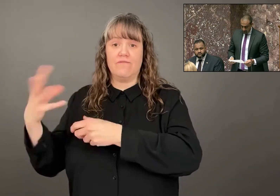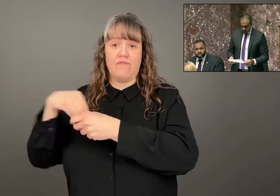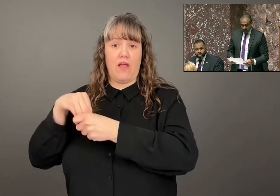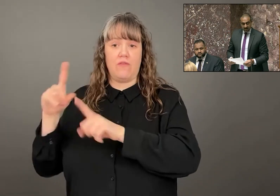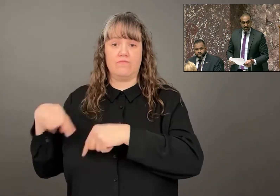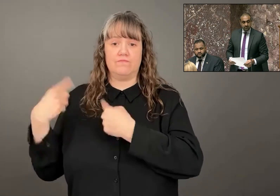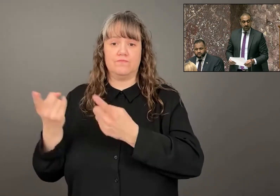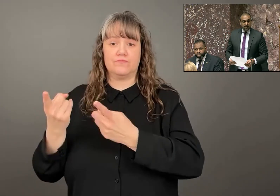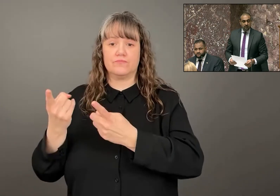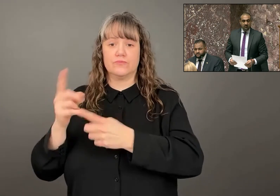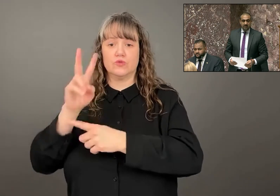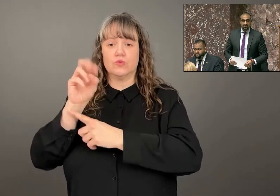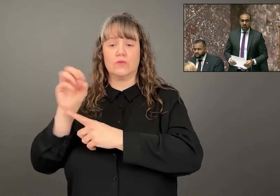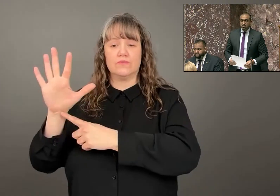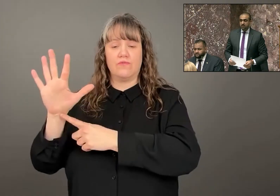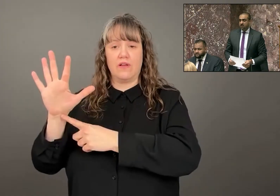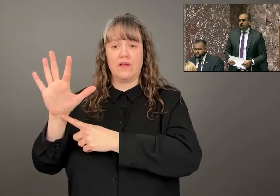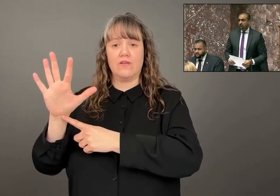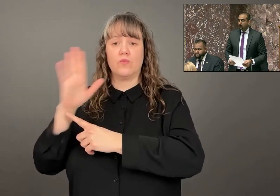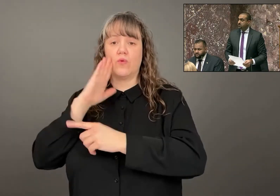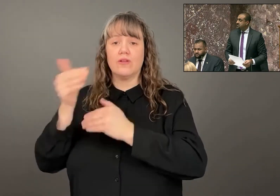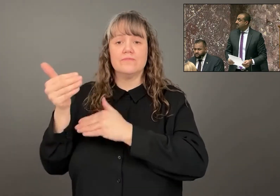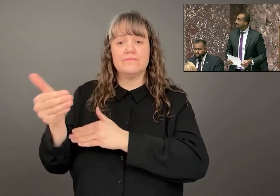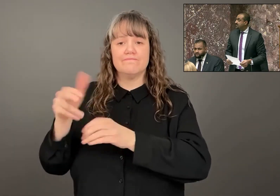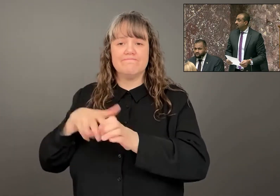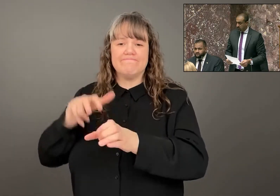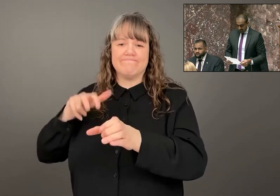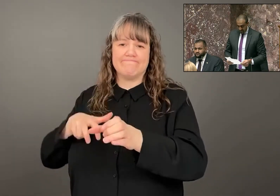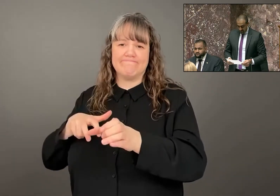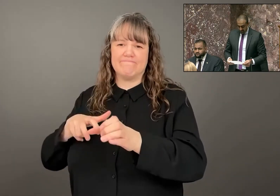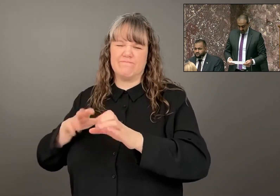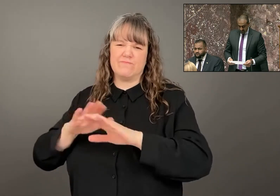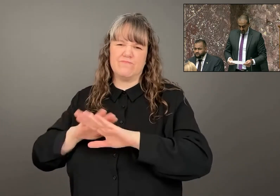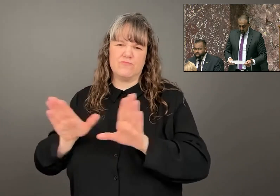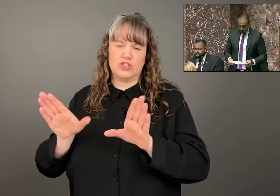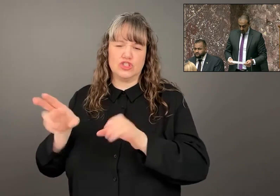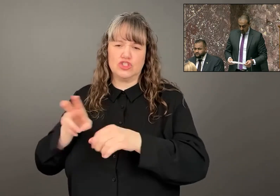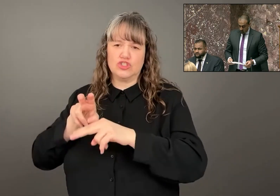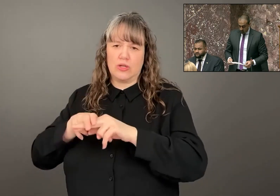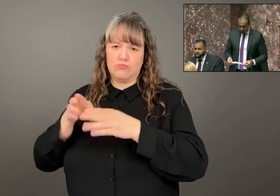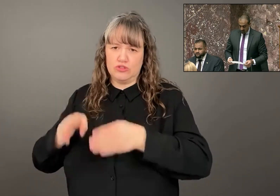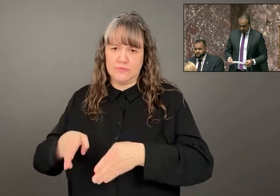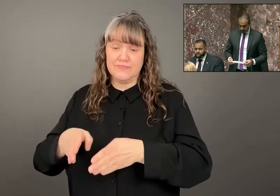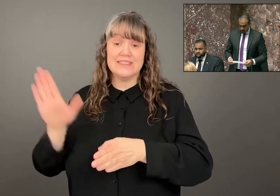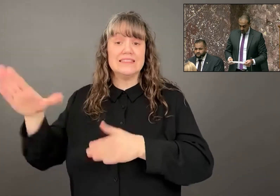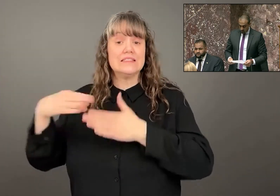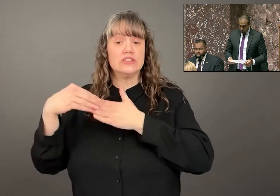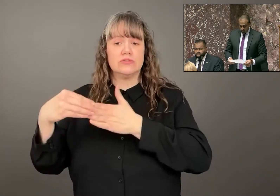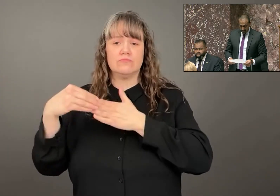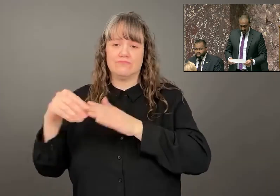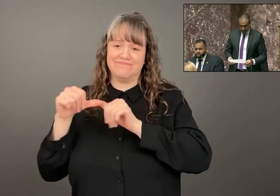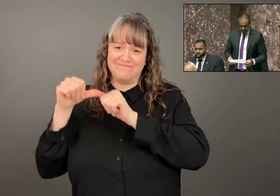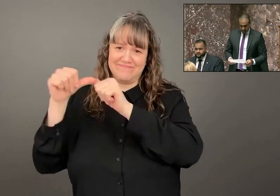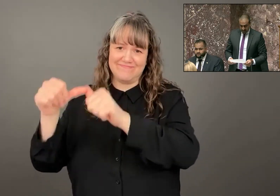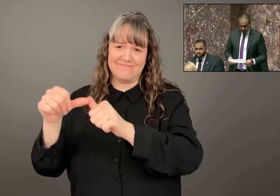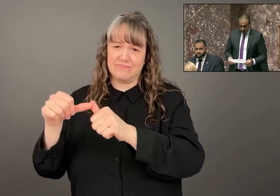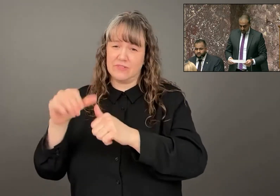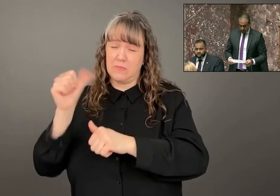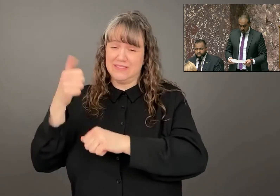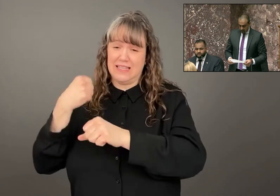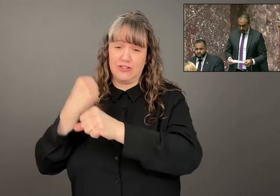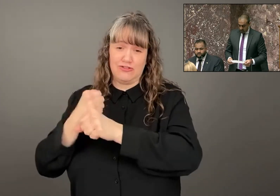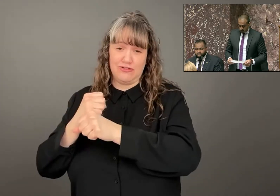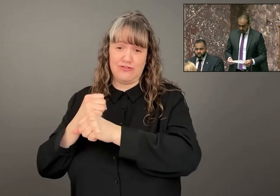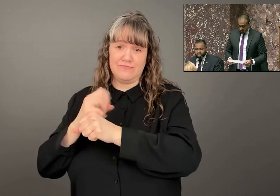month. He's been providing leadership in the community for almost a decade now. And he's joined by Ruben Bronin, who is Island